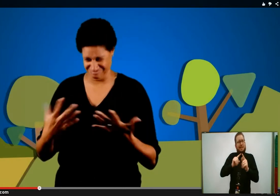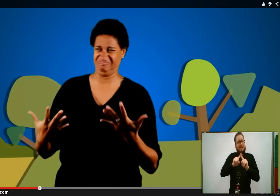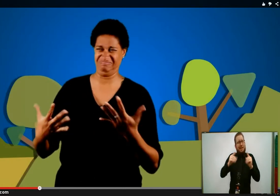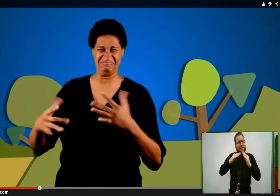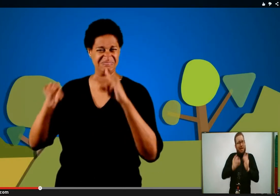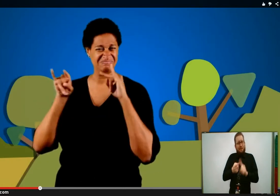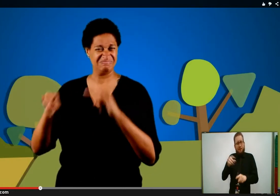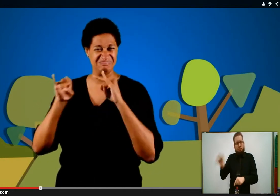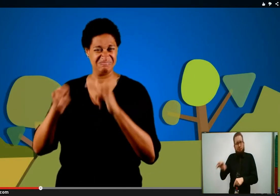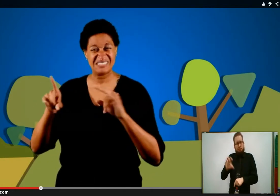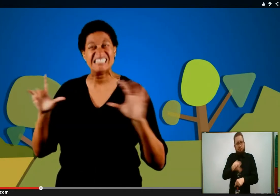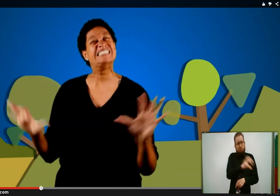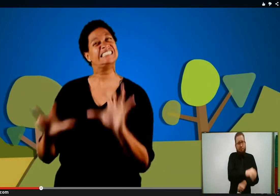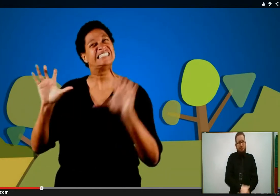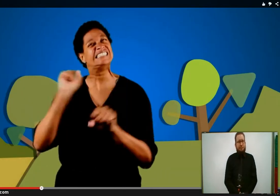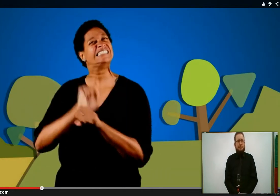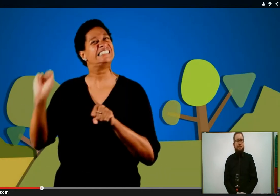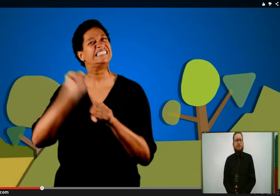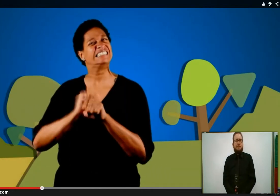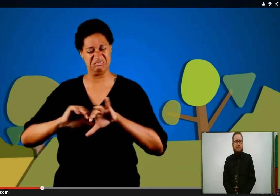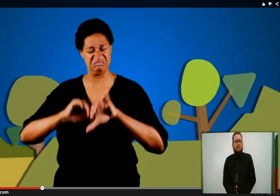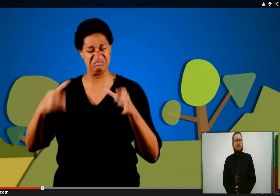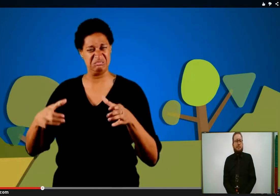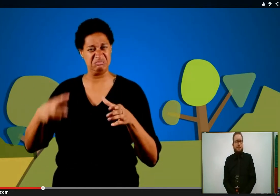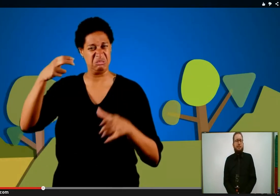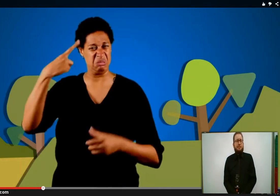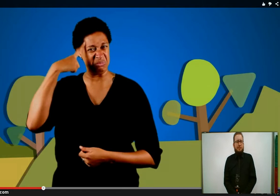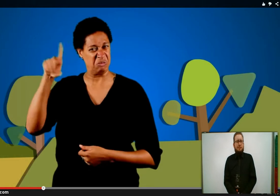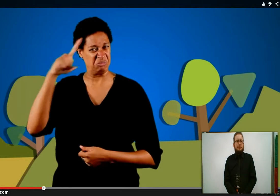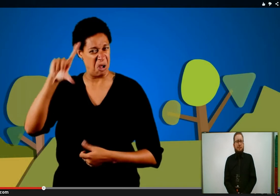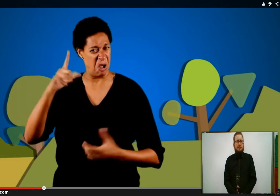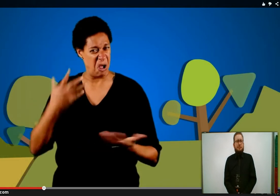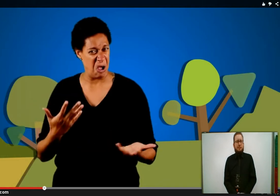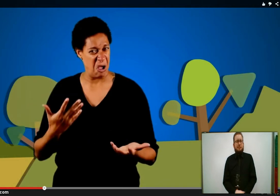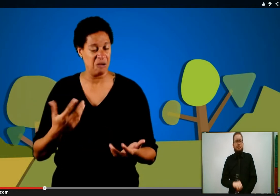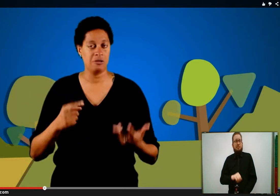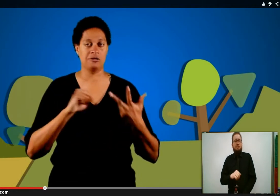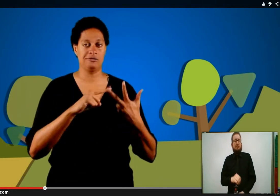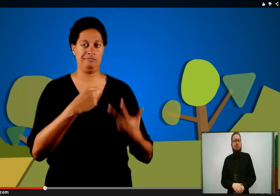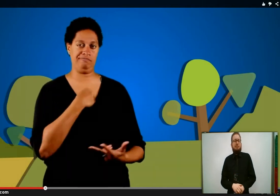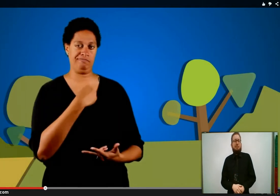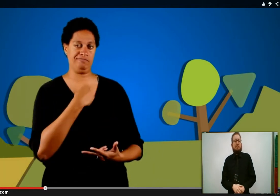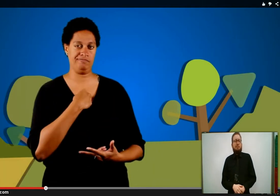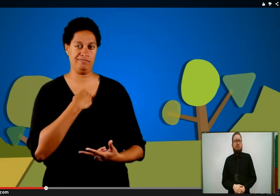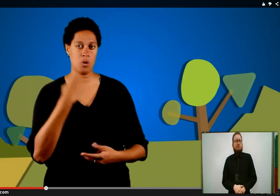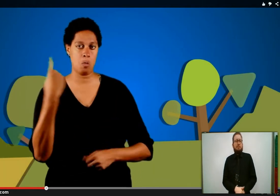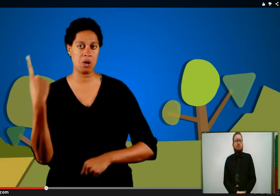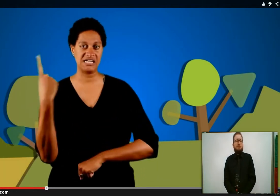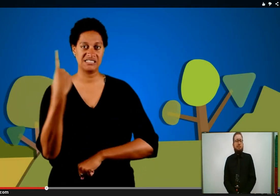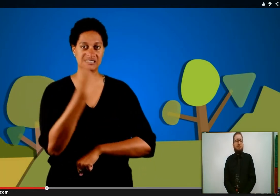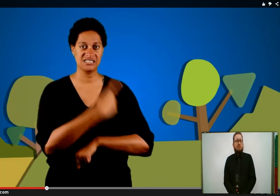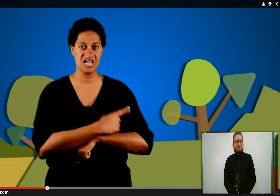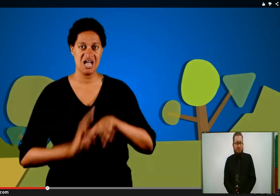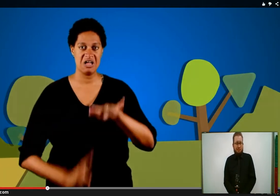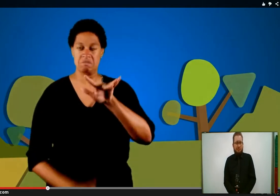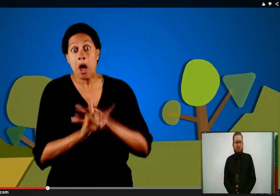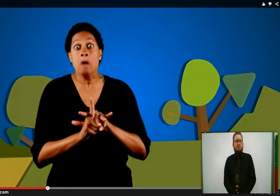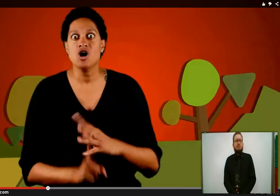So that shows the chimney. It's a different way of showing it than just this classifier for the house.